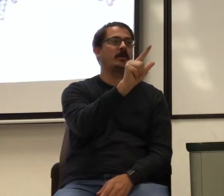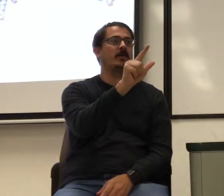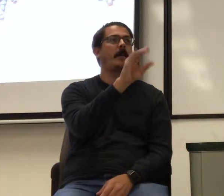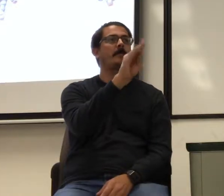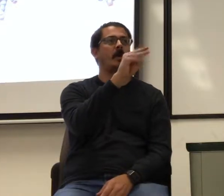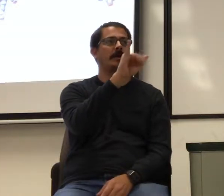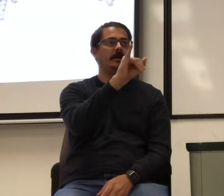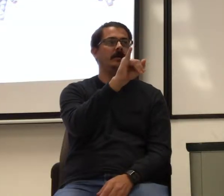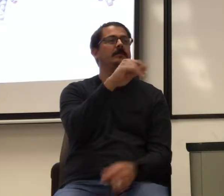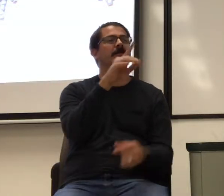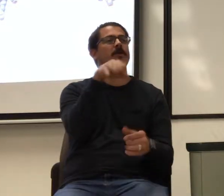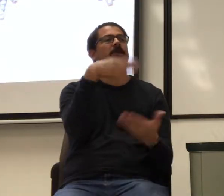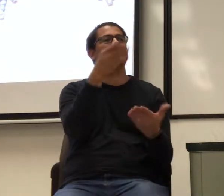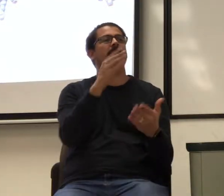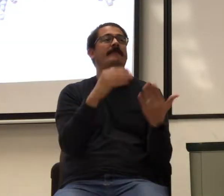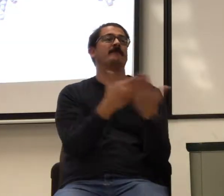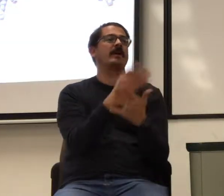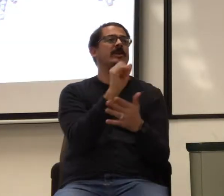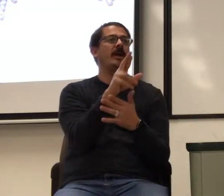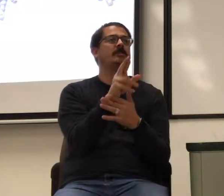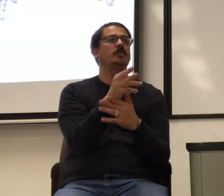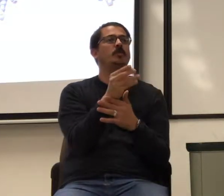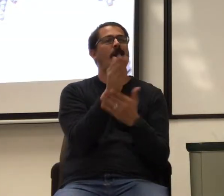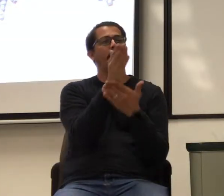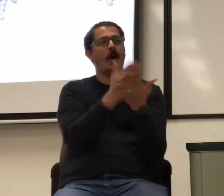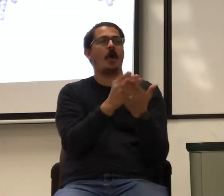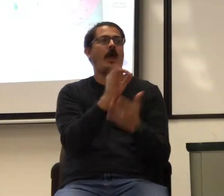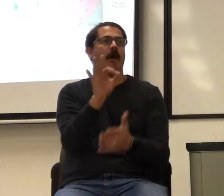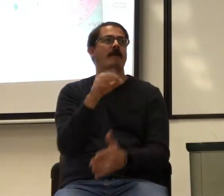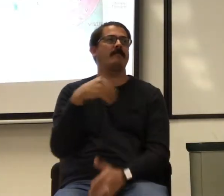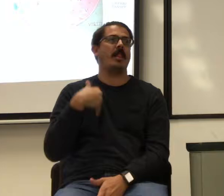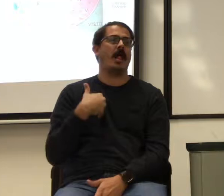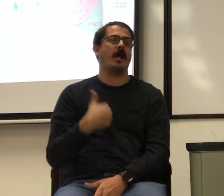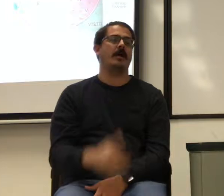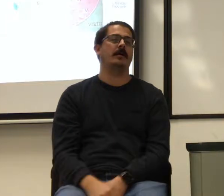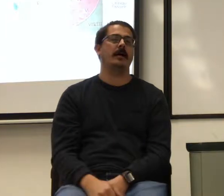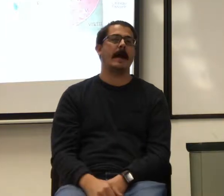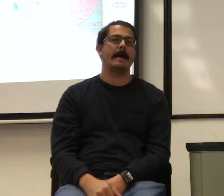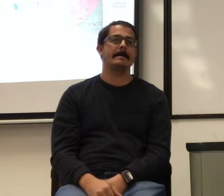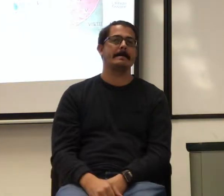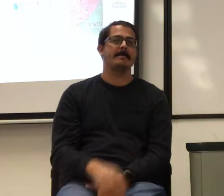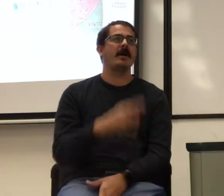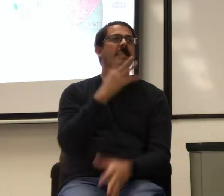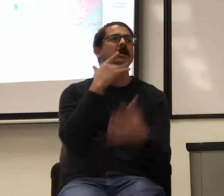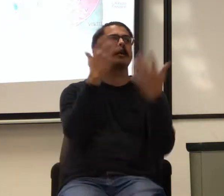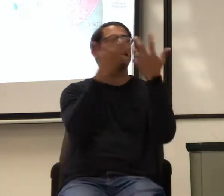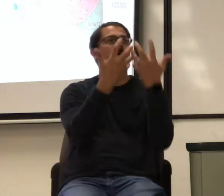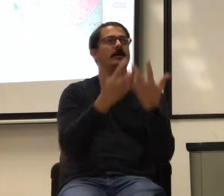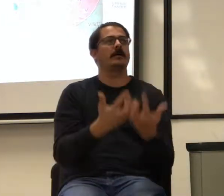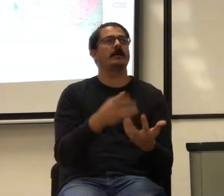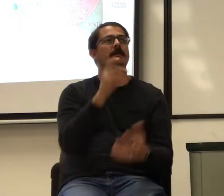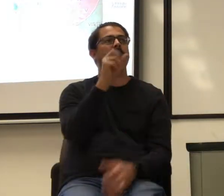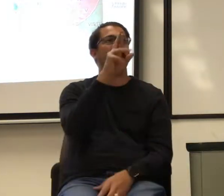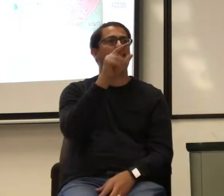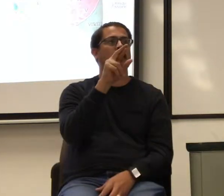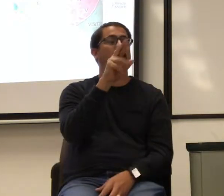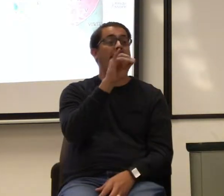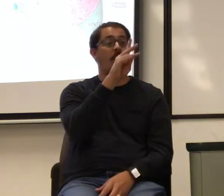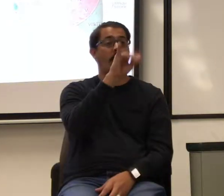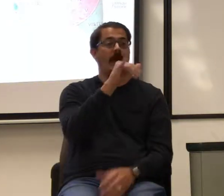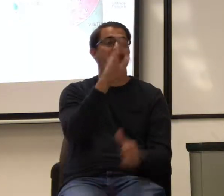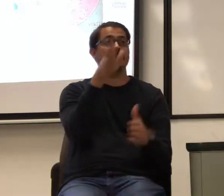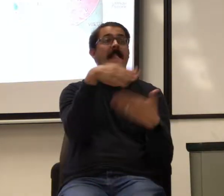segment of a lobe. And the next slide, I got them color-coded here. So you can see how the airway is delivering